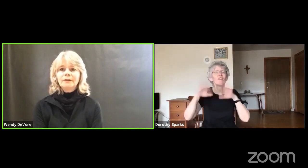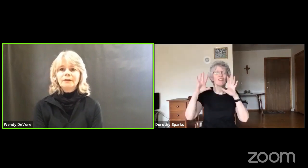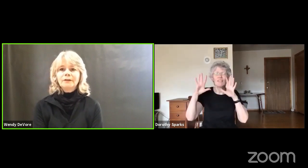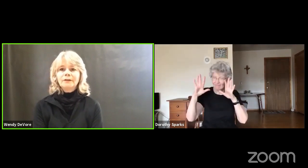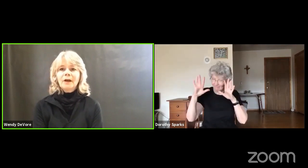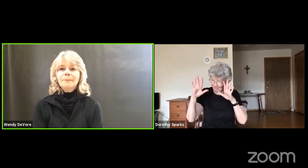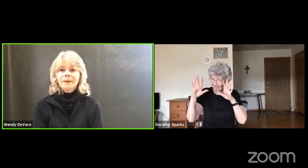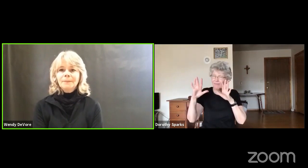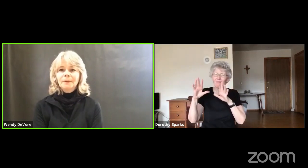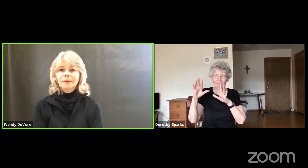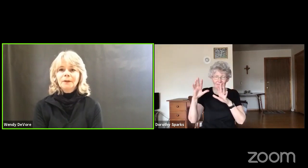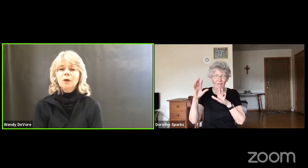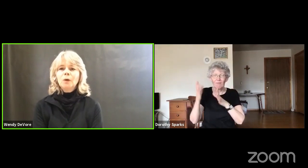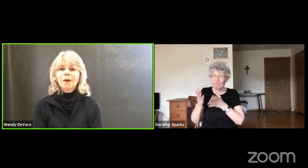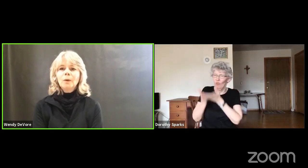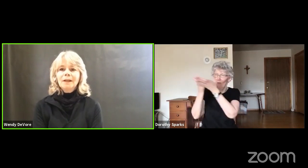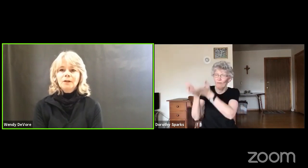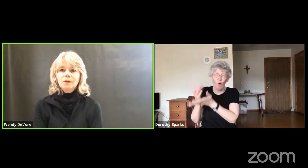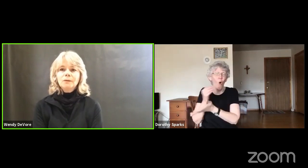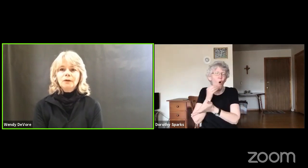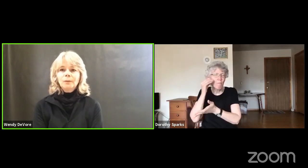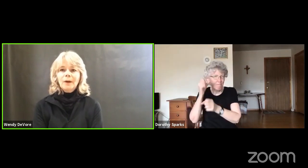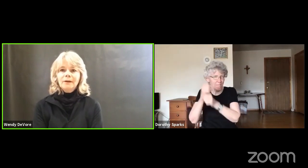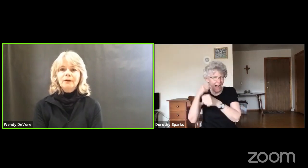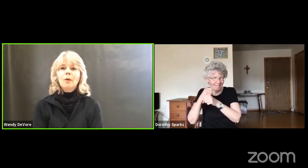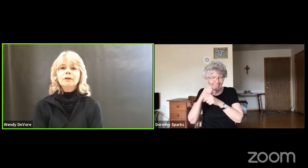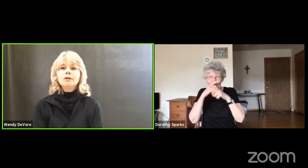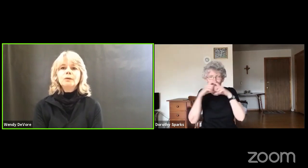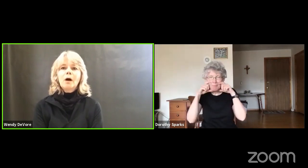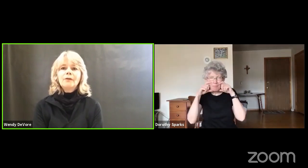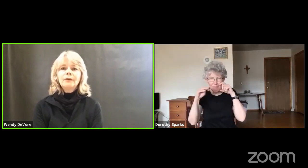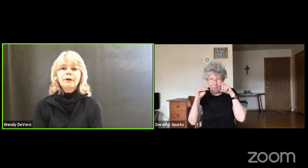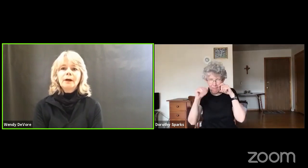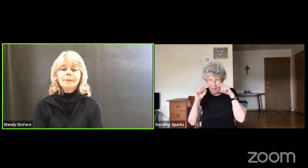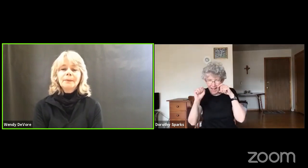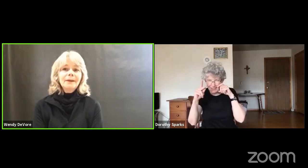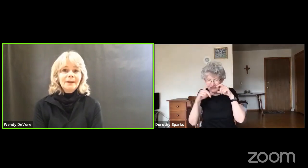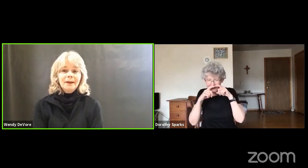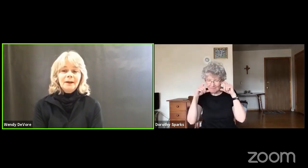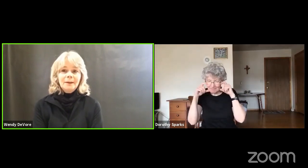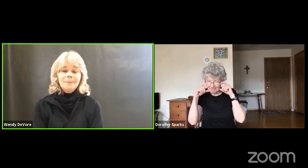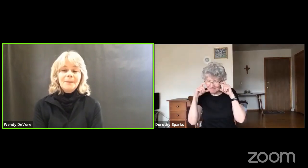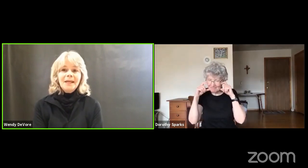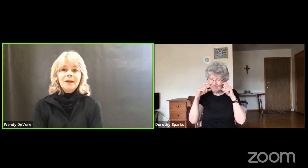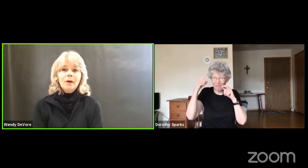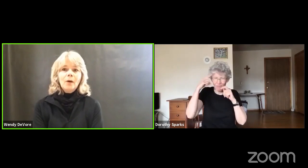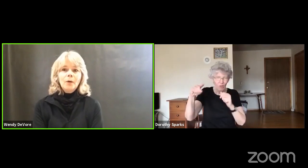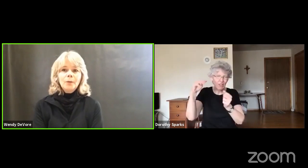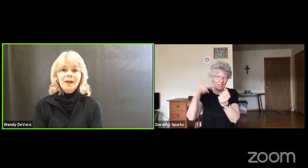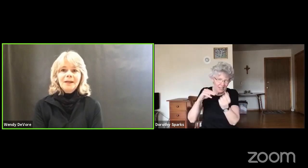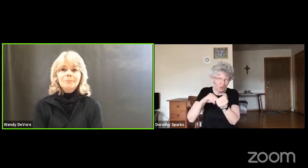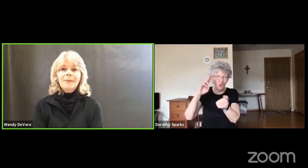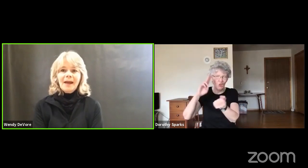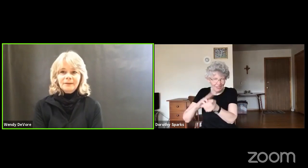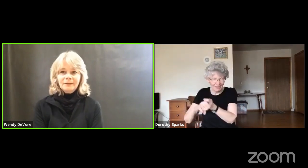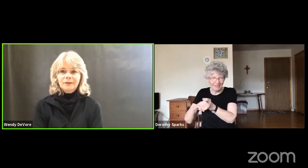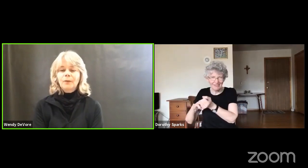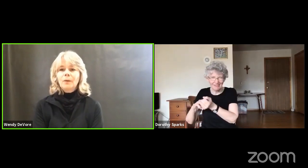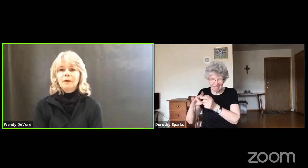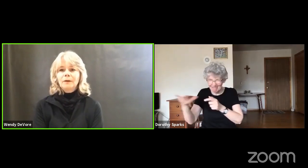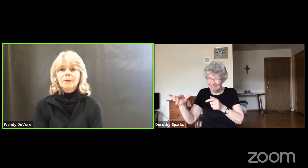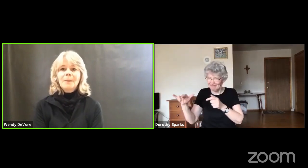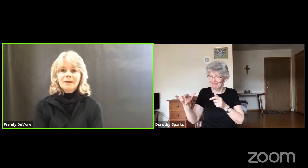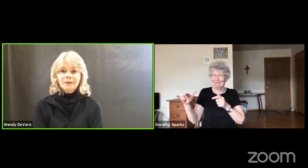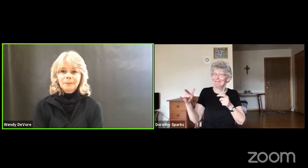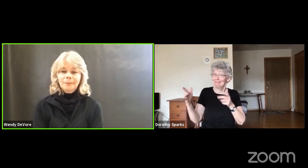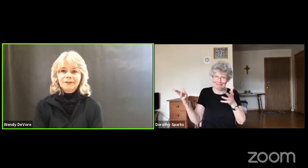There are some people who are willing to surrender or to offer up making homemade masks